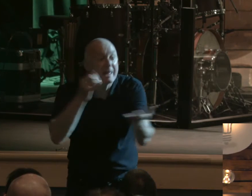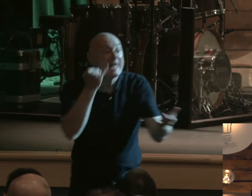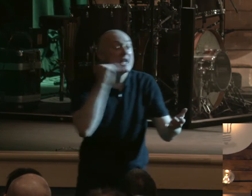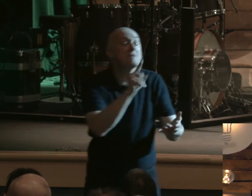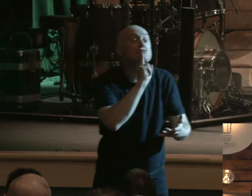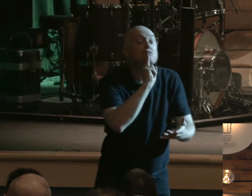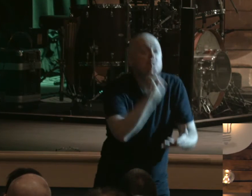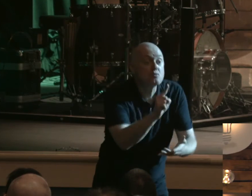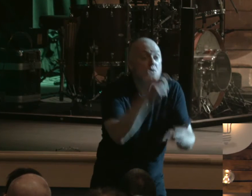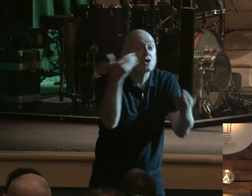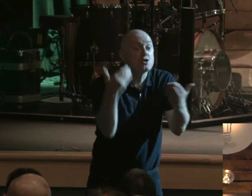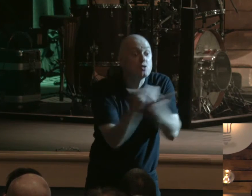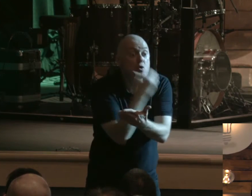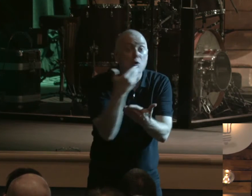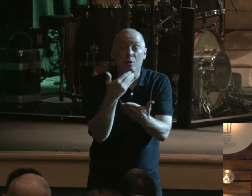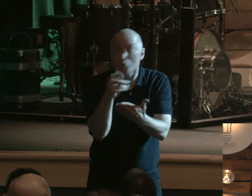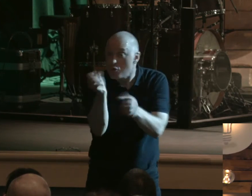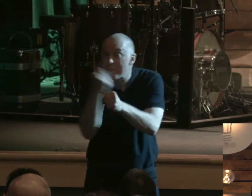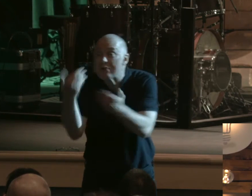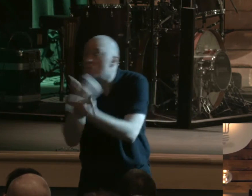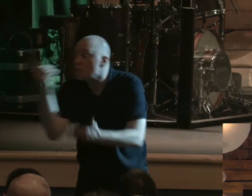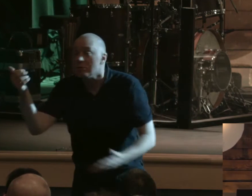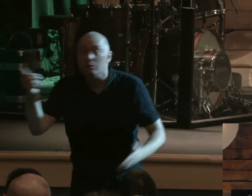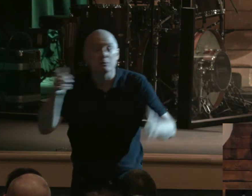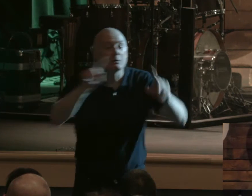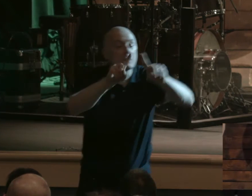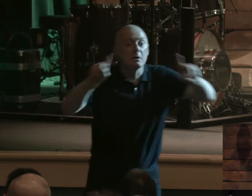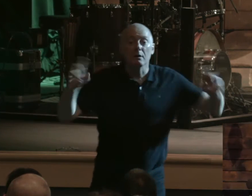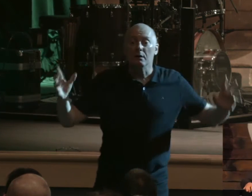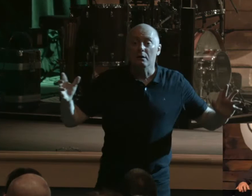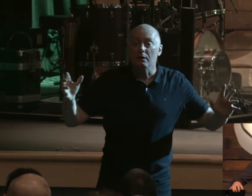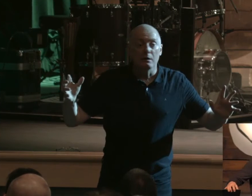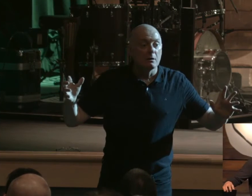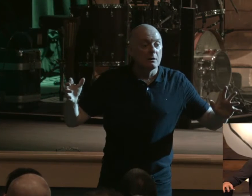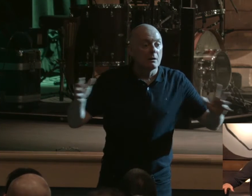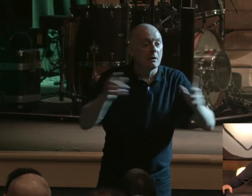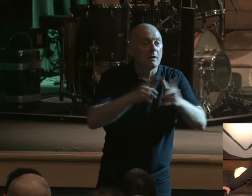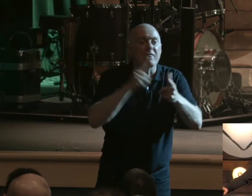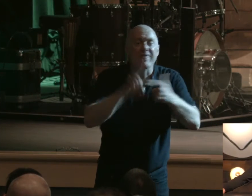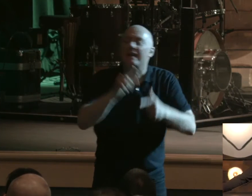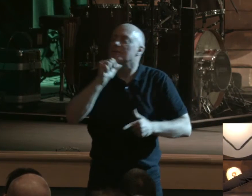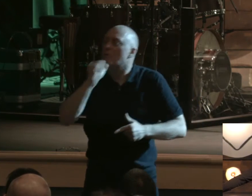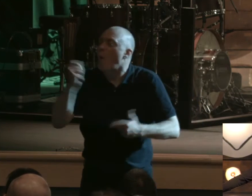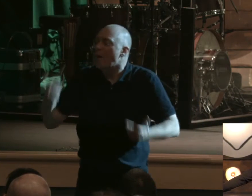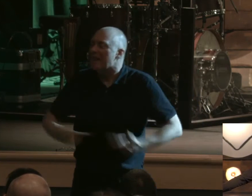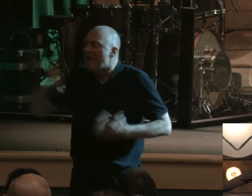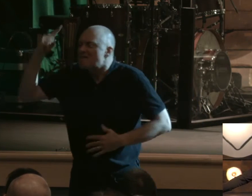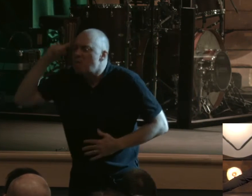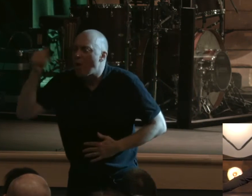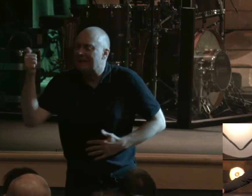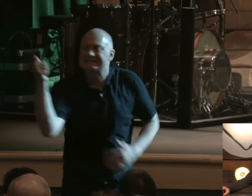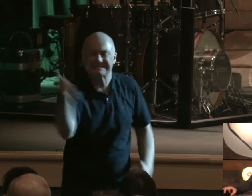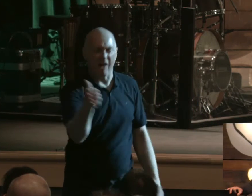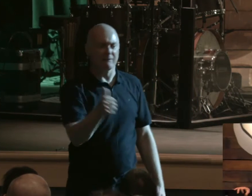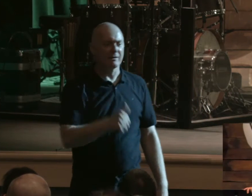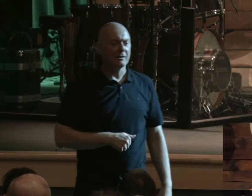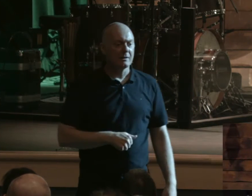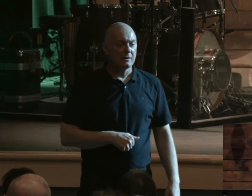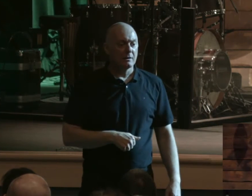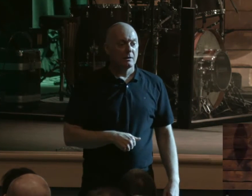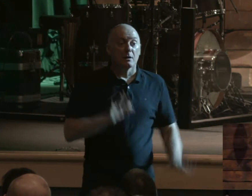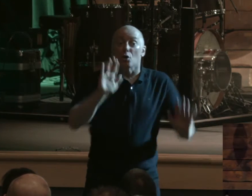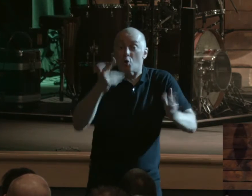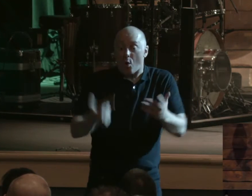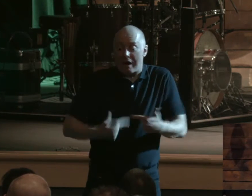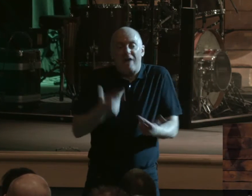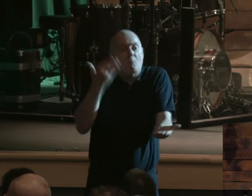are truly made new, are you made new? Then we no longer live for ourselves.